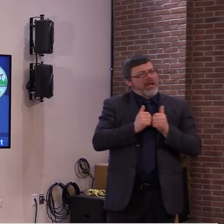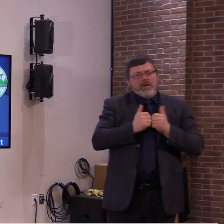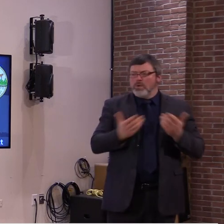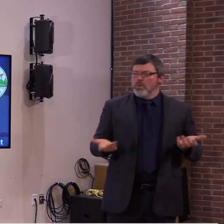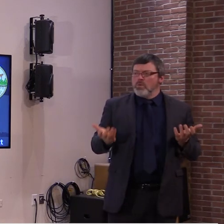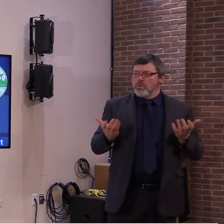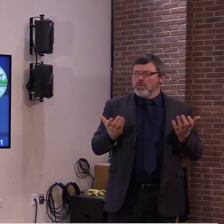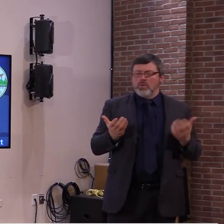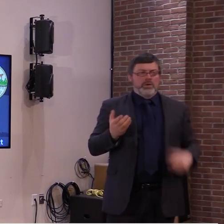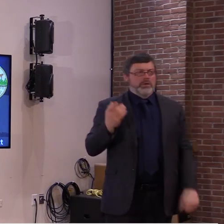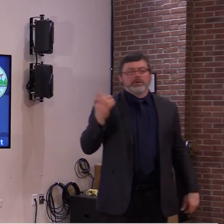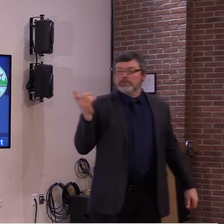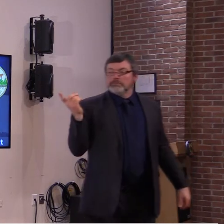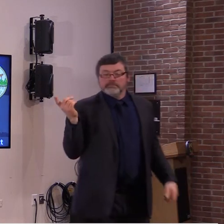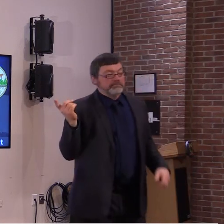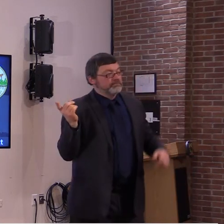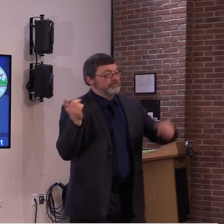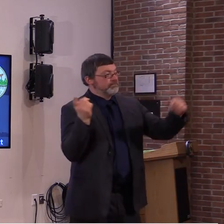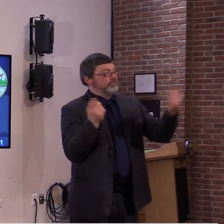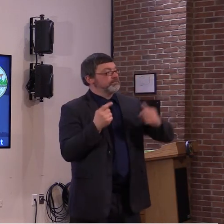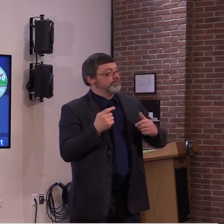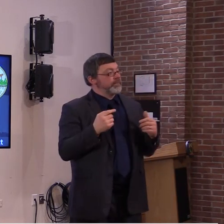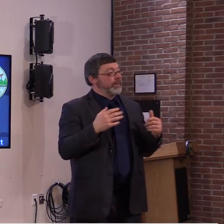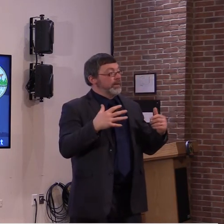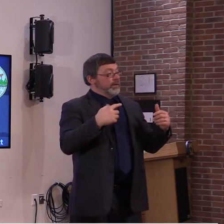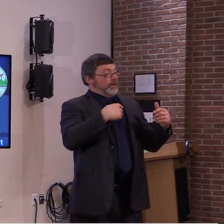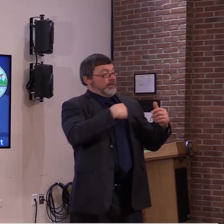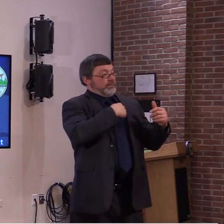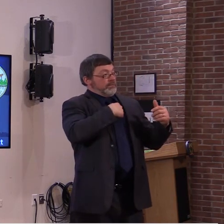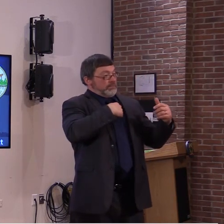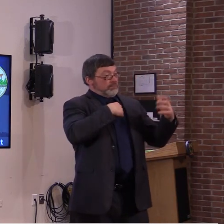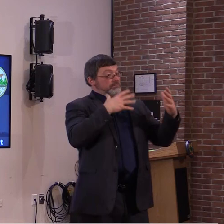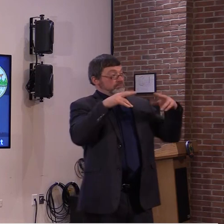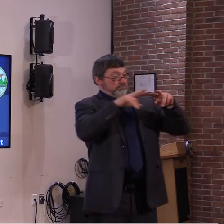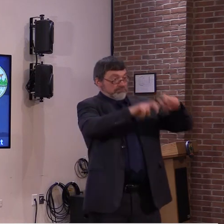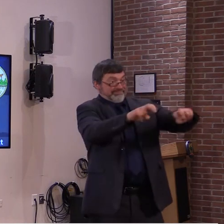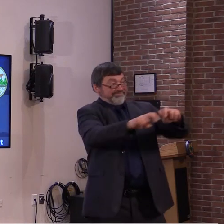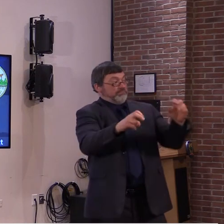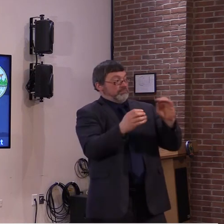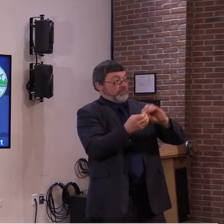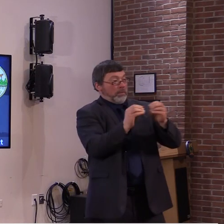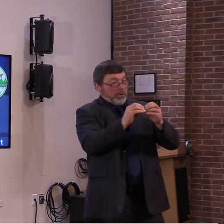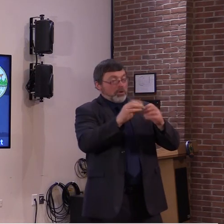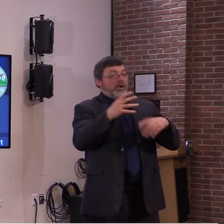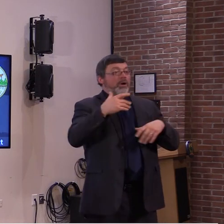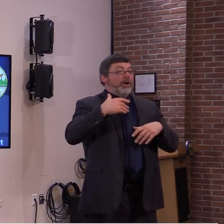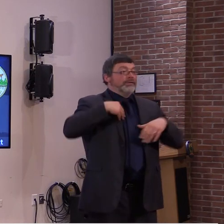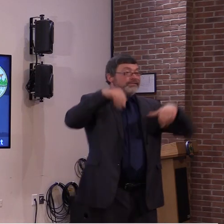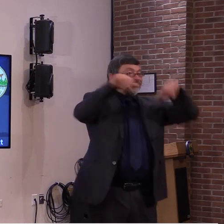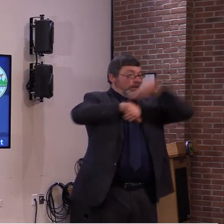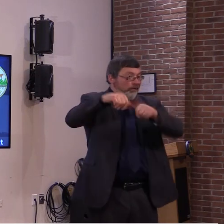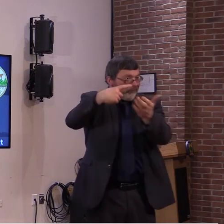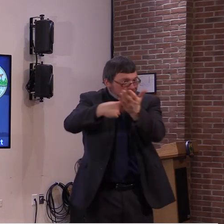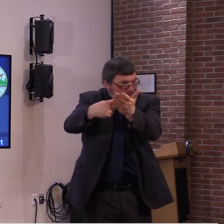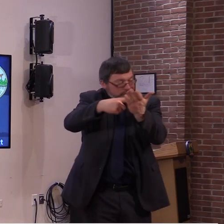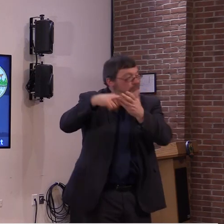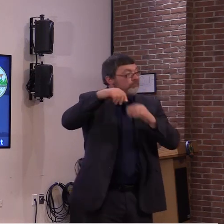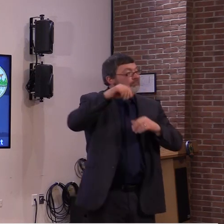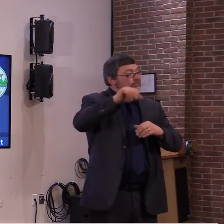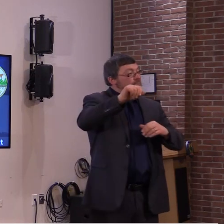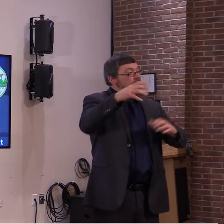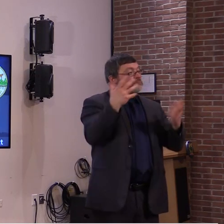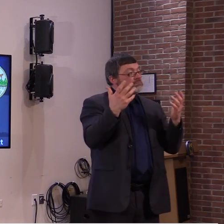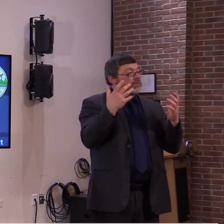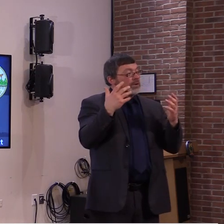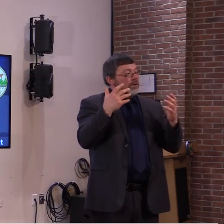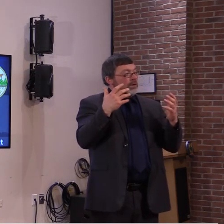take next. And there is nothing conclusive at this point in time that is directly related to the ski areas and so